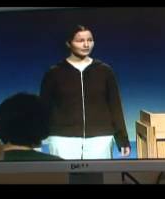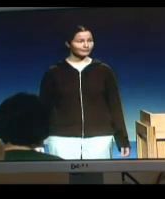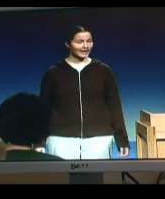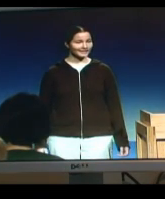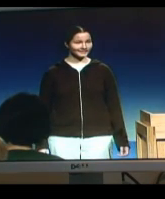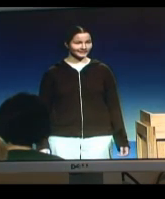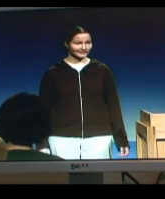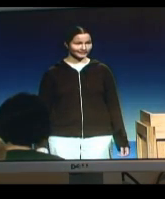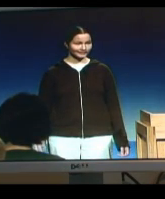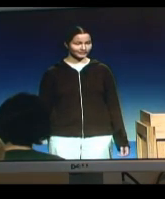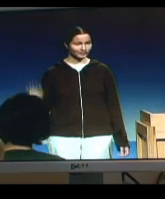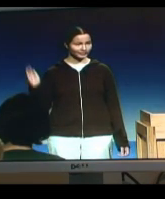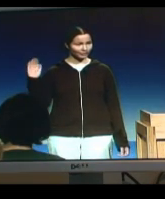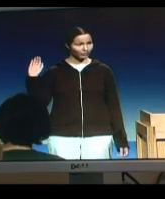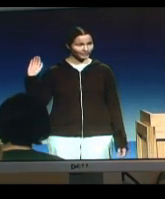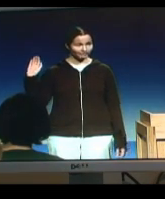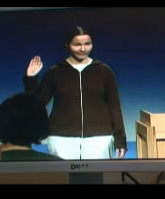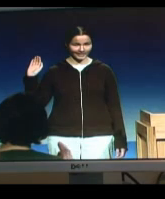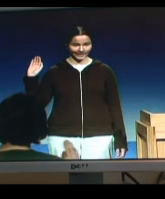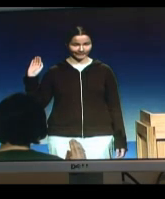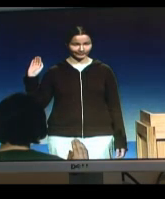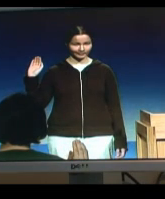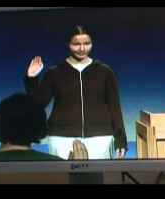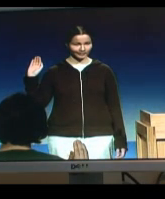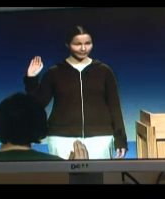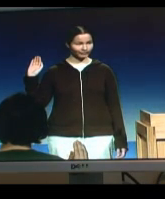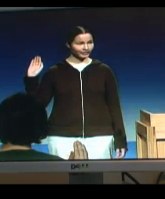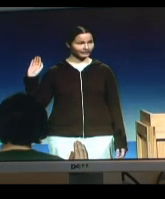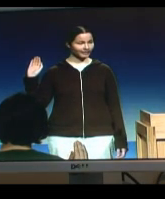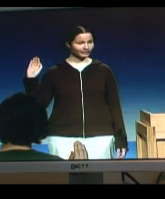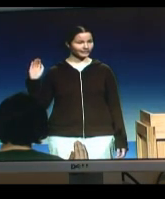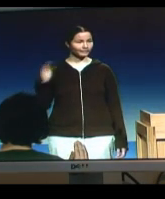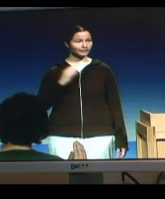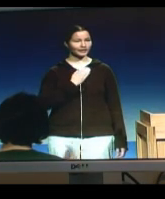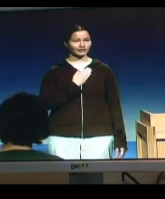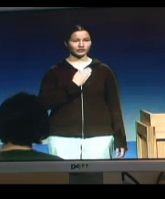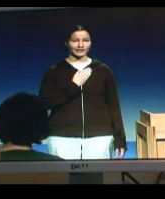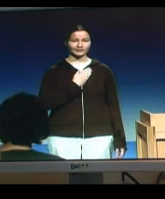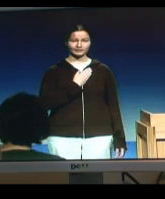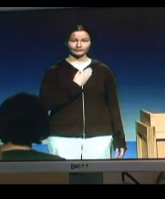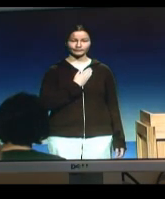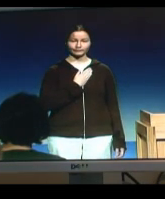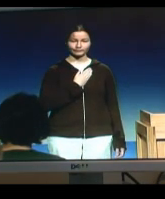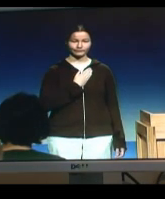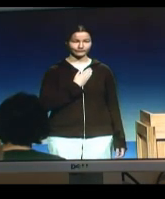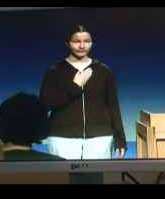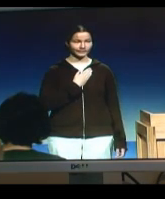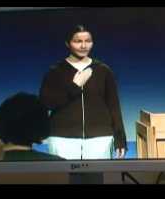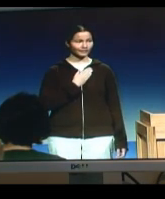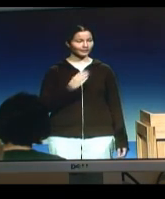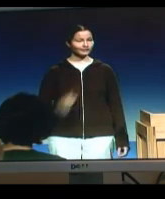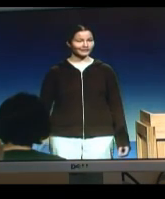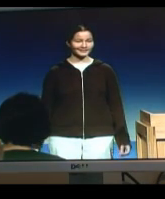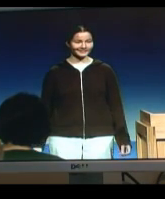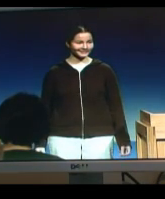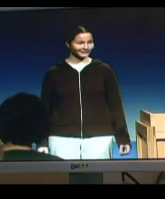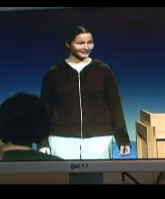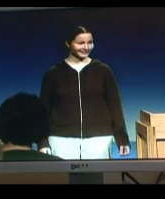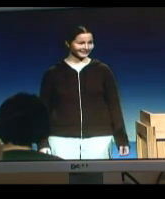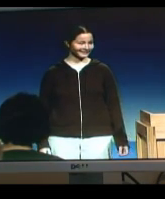My is easy. It's just an open right hand. Put your palm inward on your chest. Friend's a little trickier. It takes